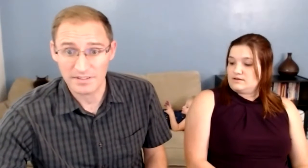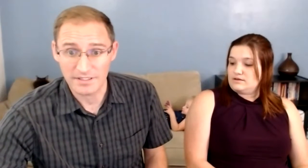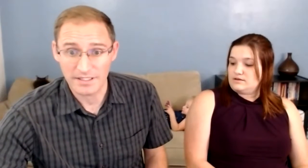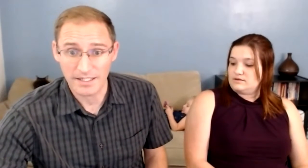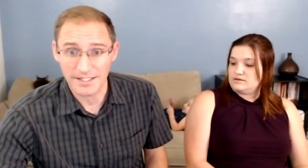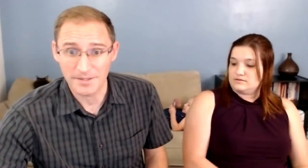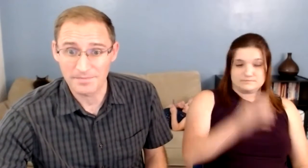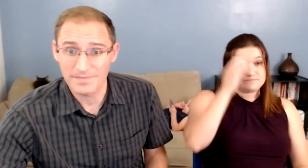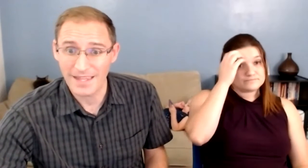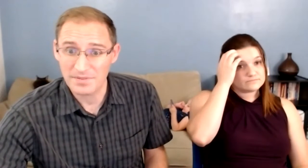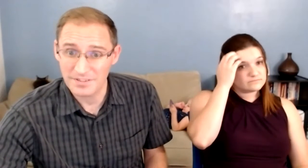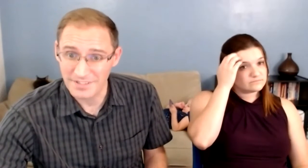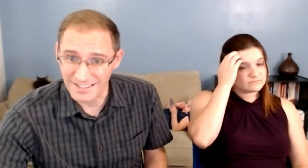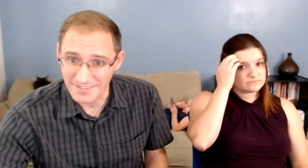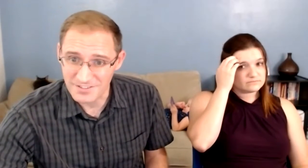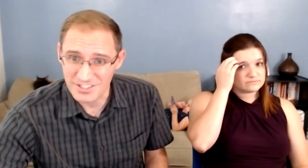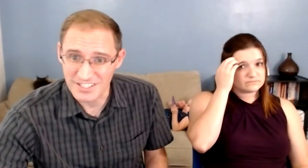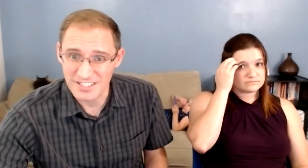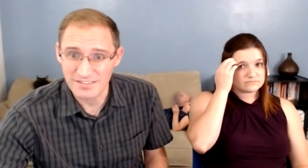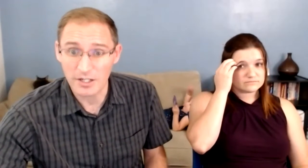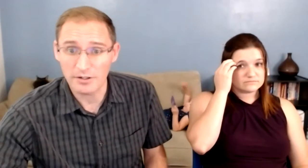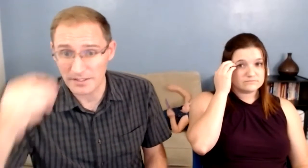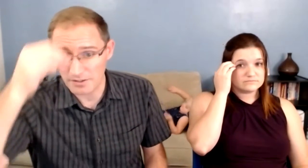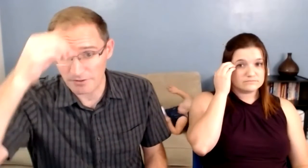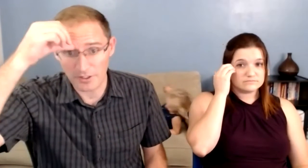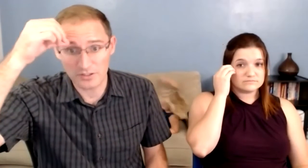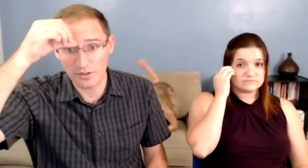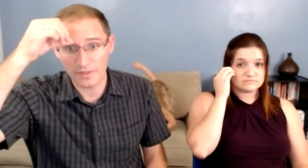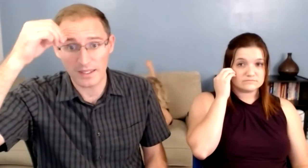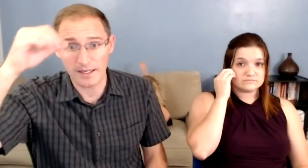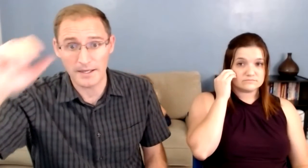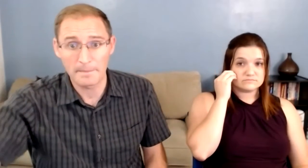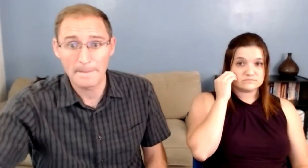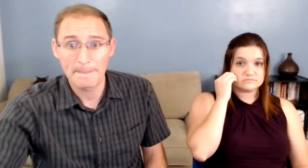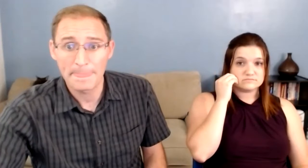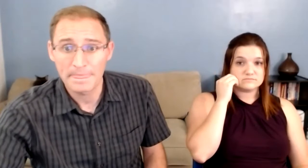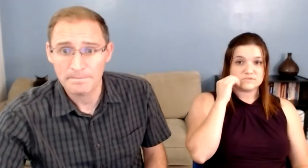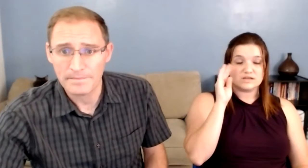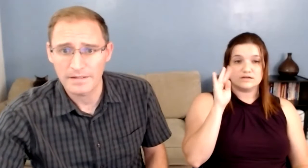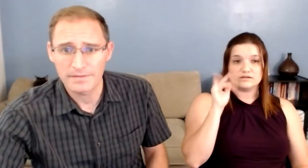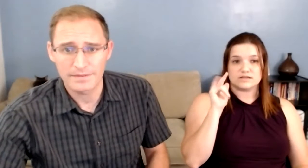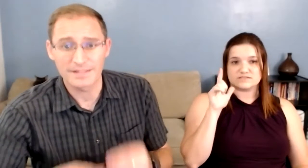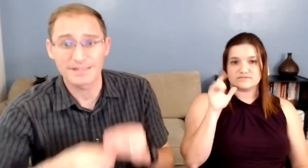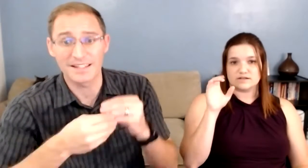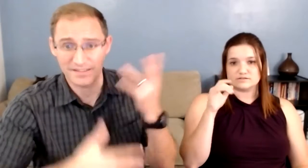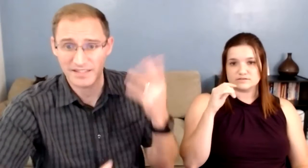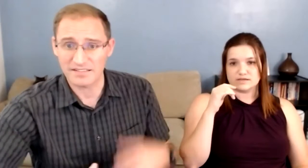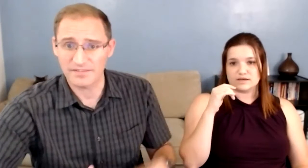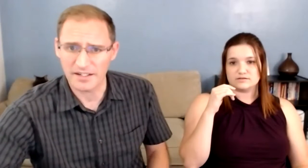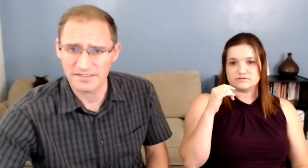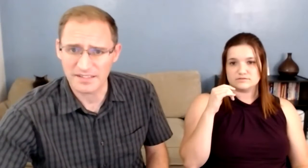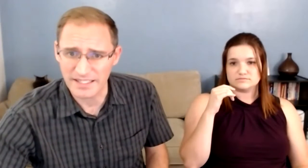Yeah, absolutely. Absolutely. I cheat sheets. Oh, you're referring to the list